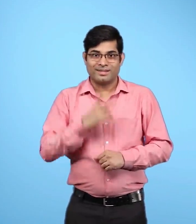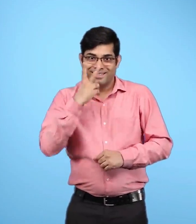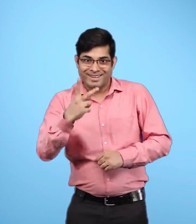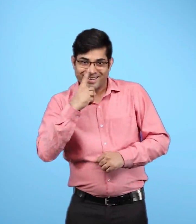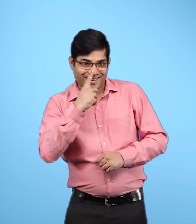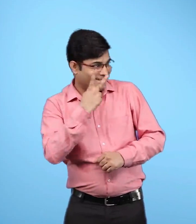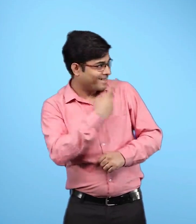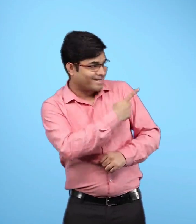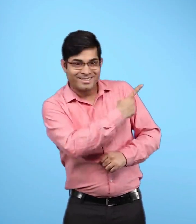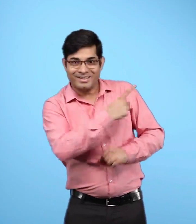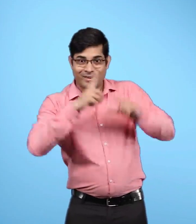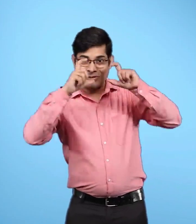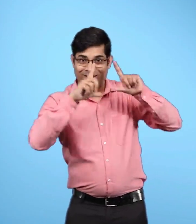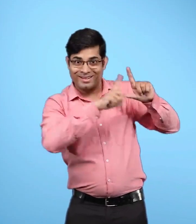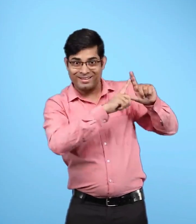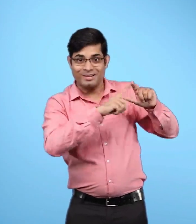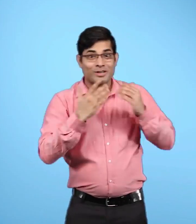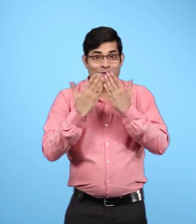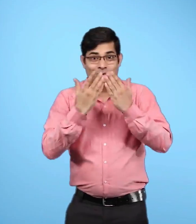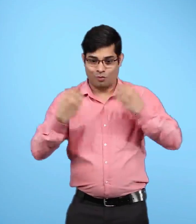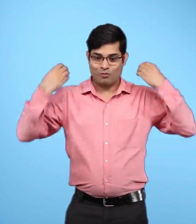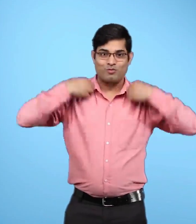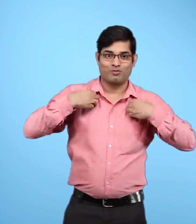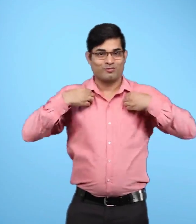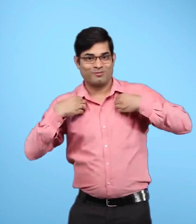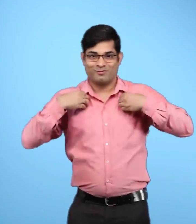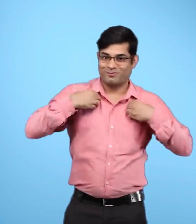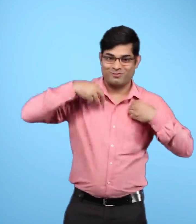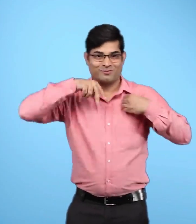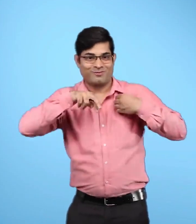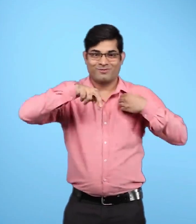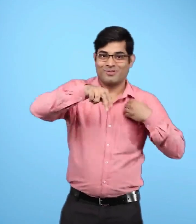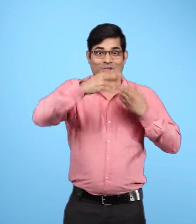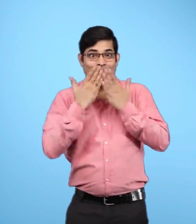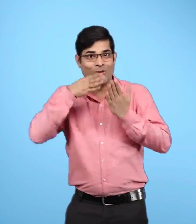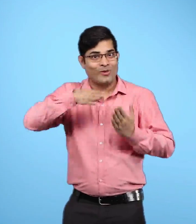Picture shows a girl carrying school bag going to school.